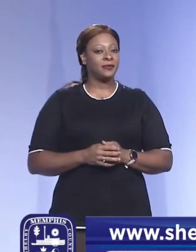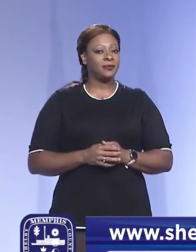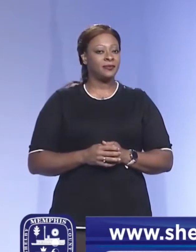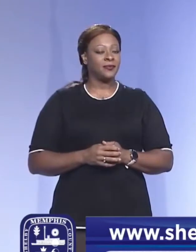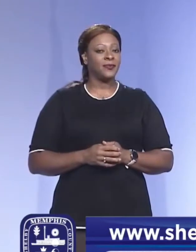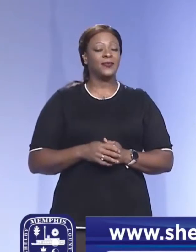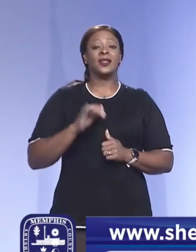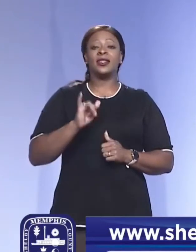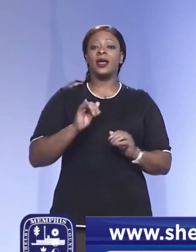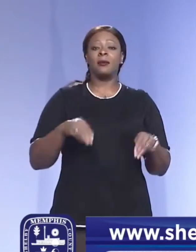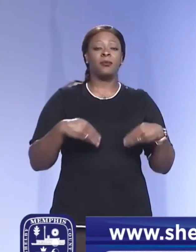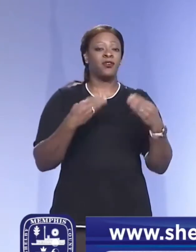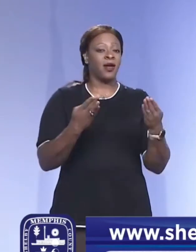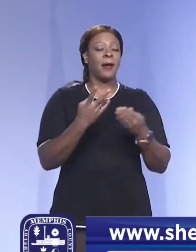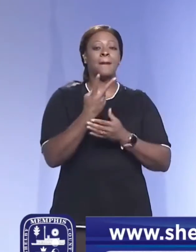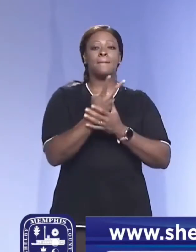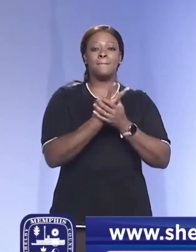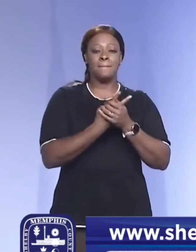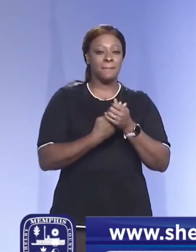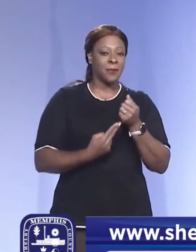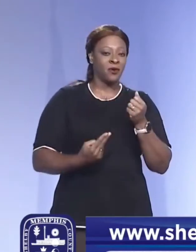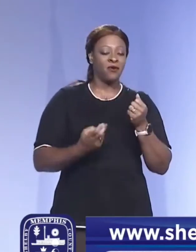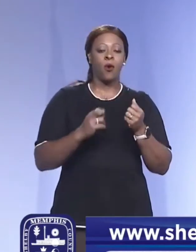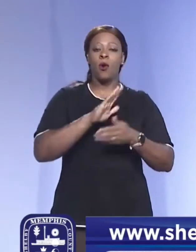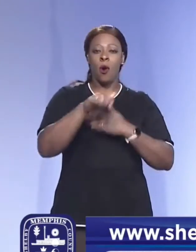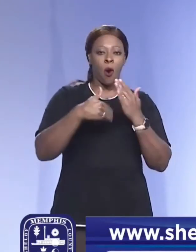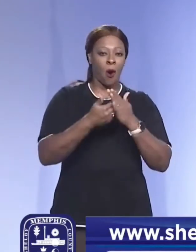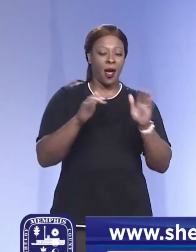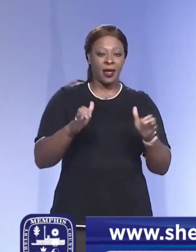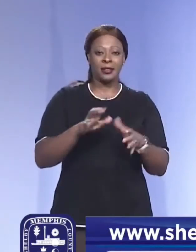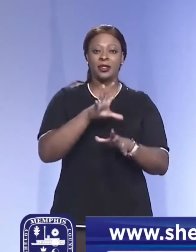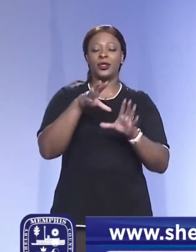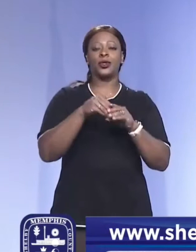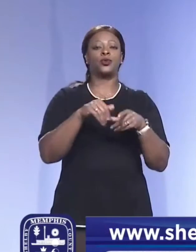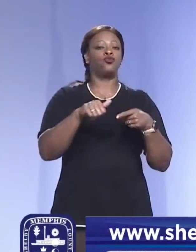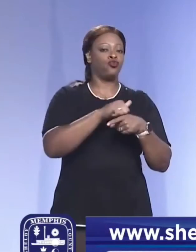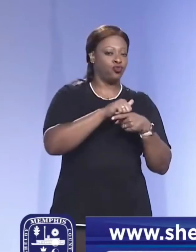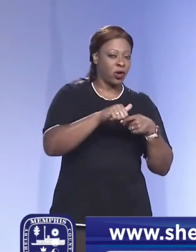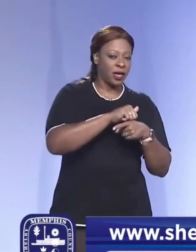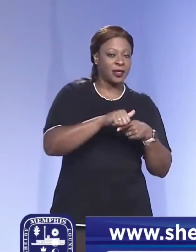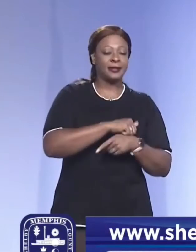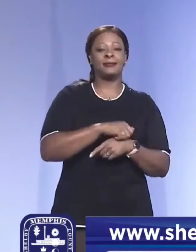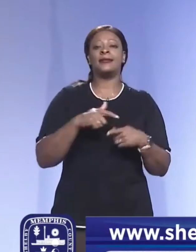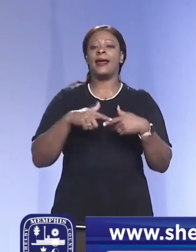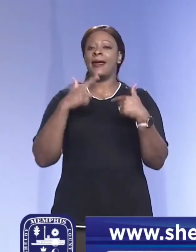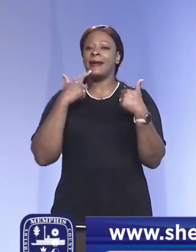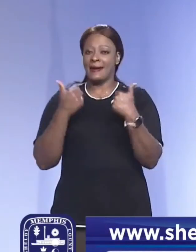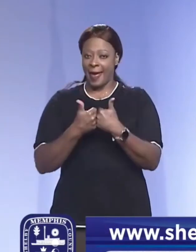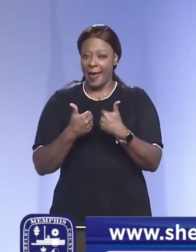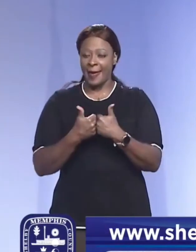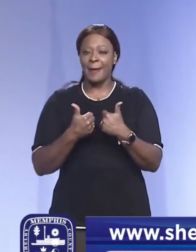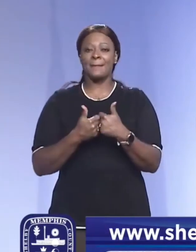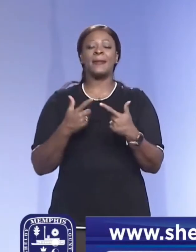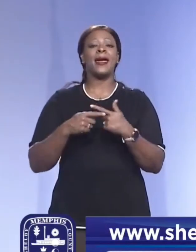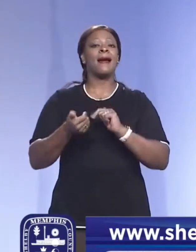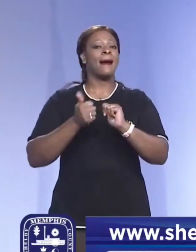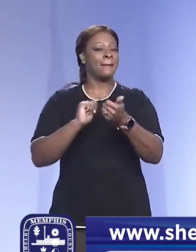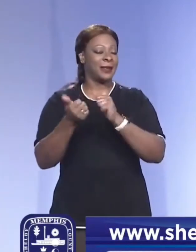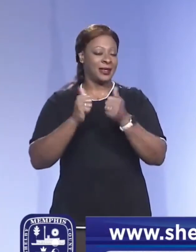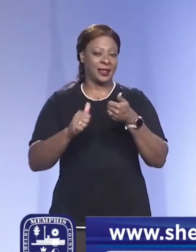This provides for all such activities, including practices, games, and